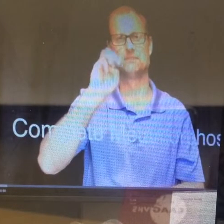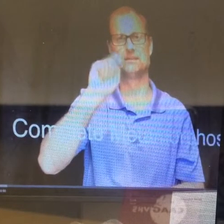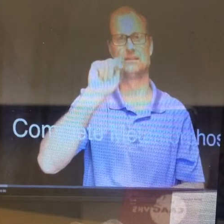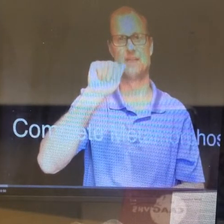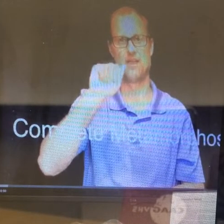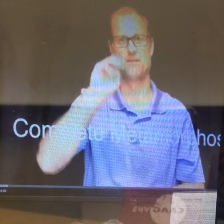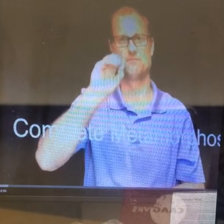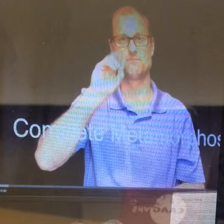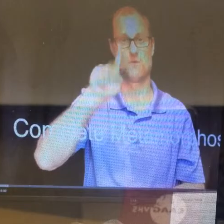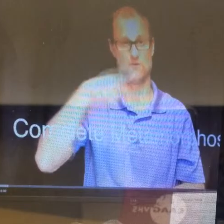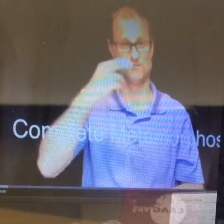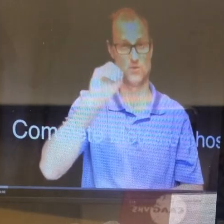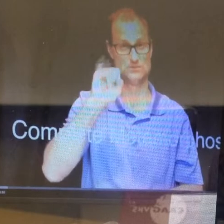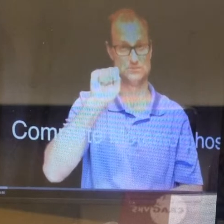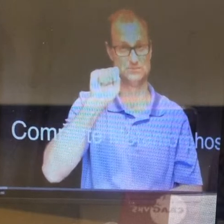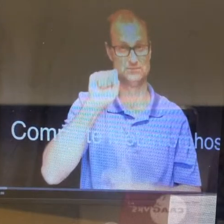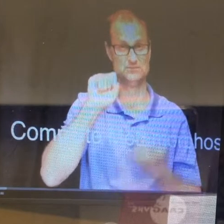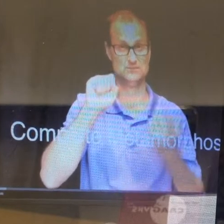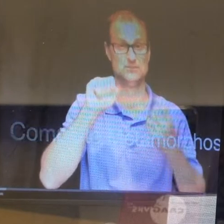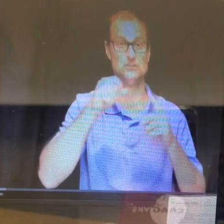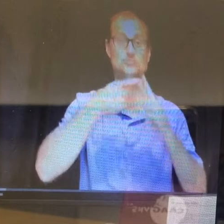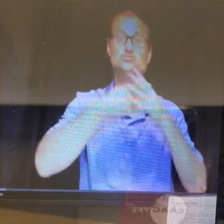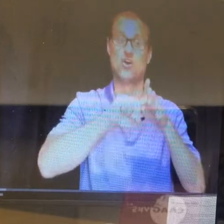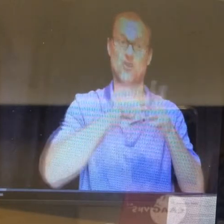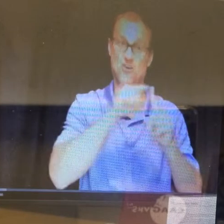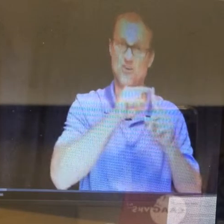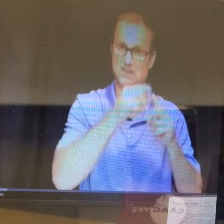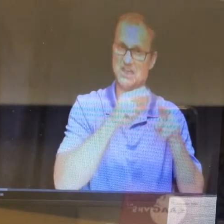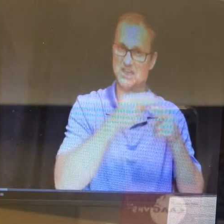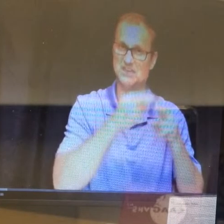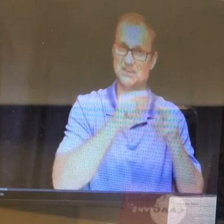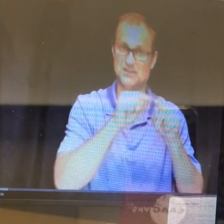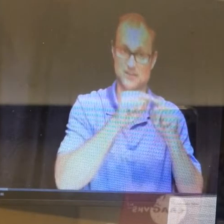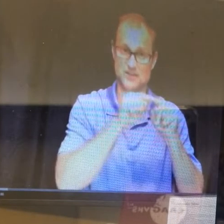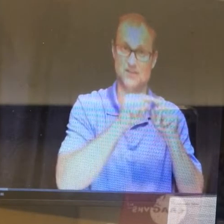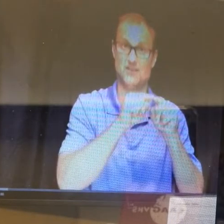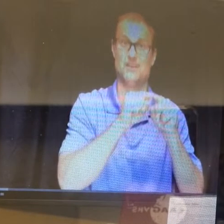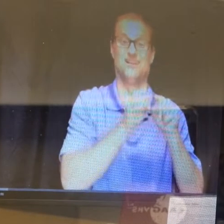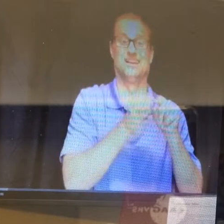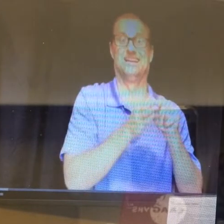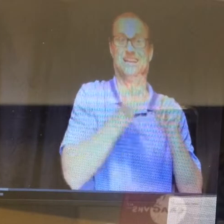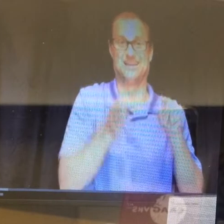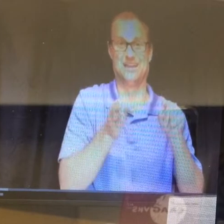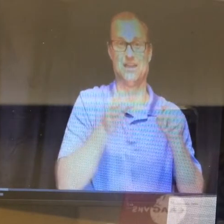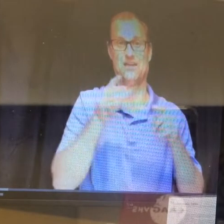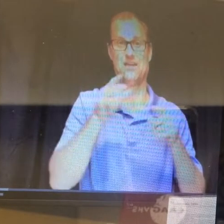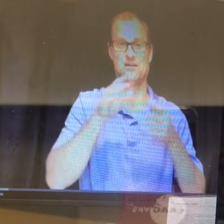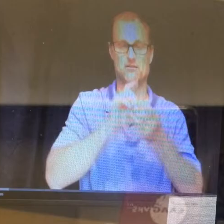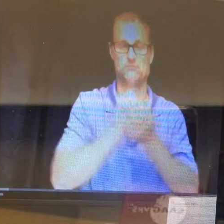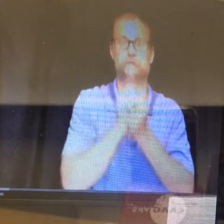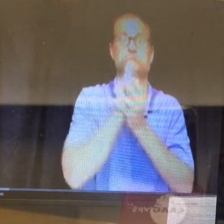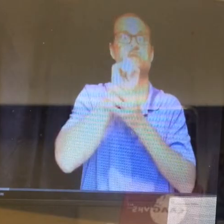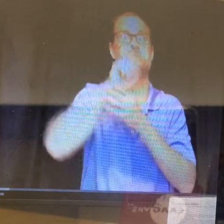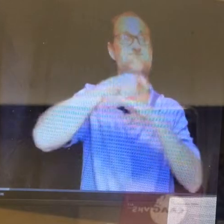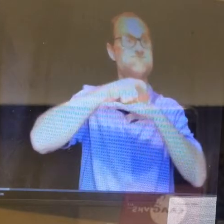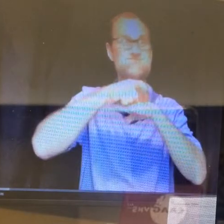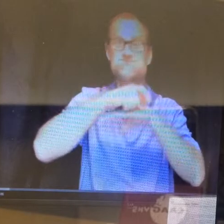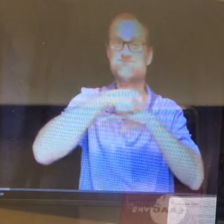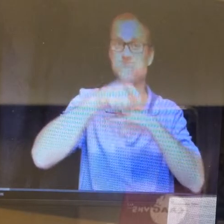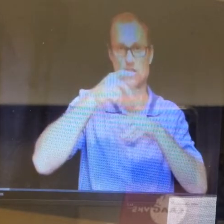So monarch butterflies go through a cycle called complete metamorphosis. It starts when they are eggs, and